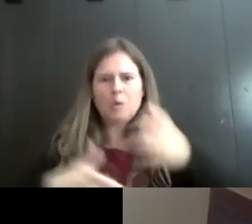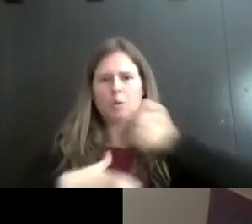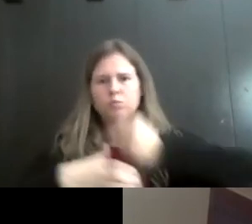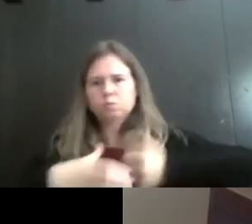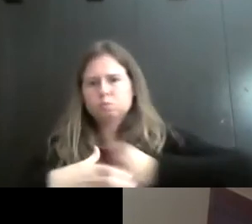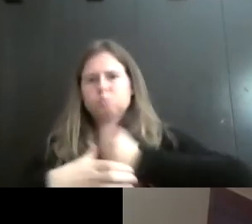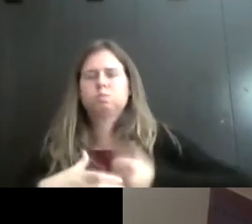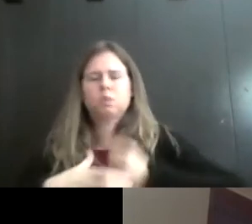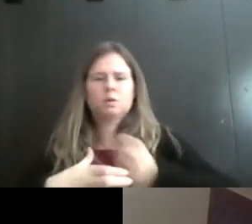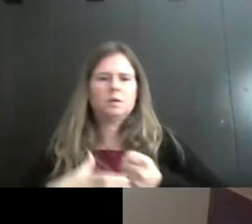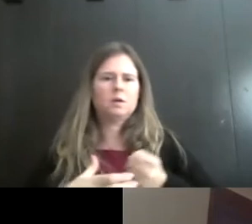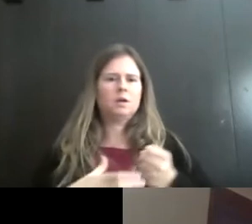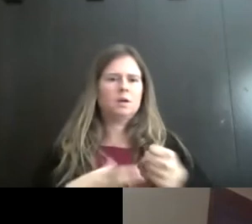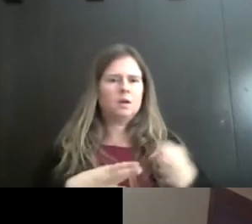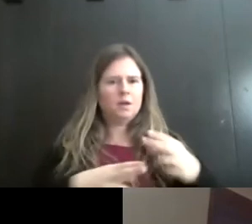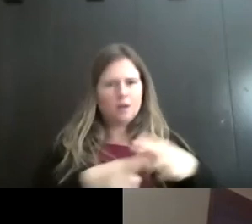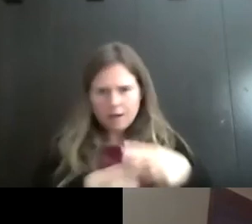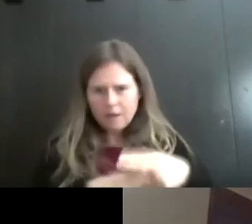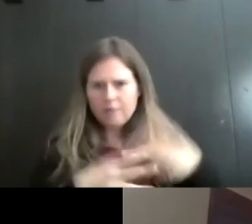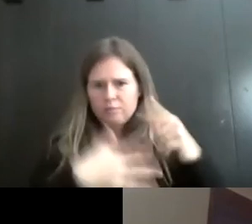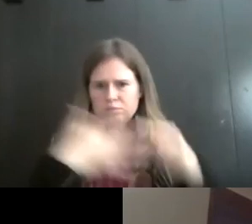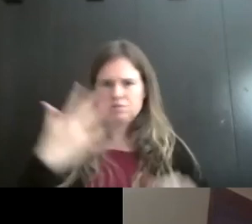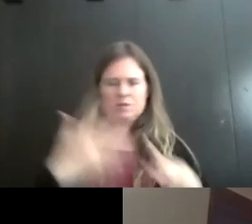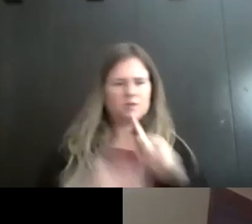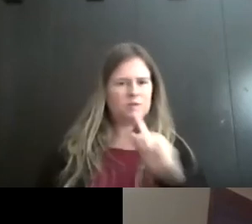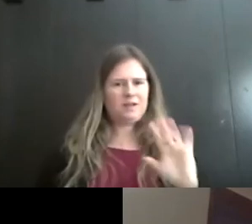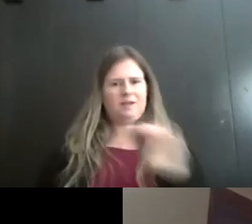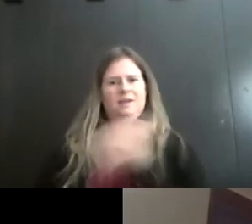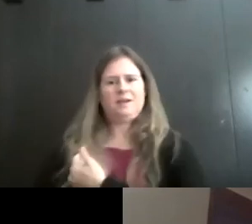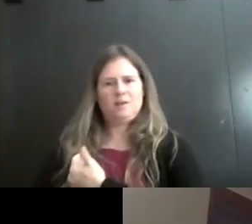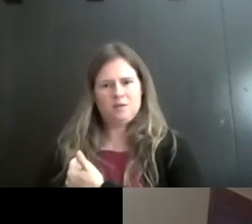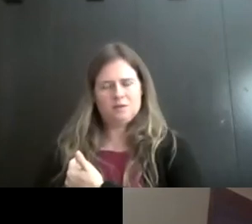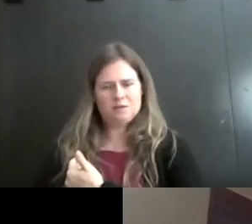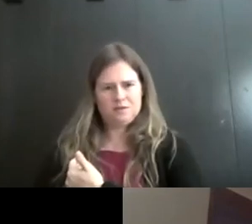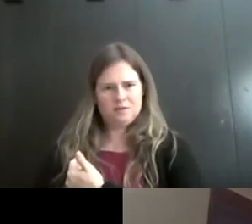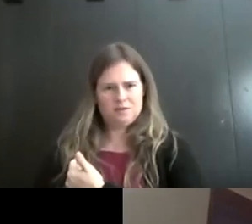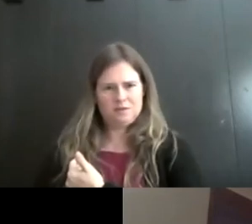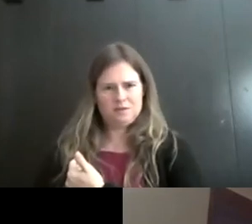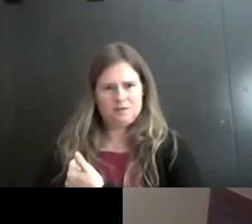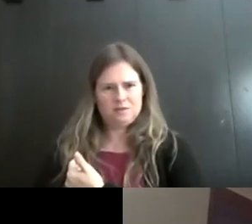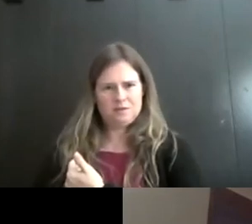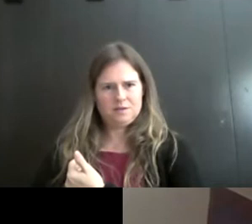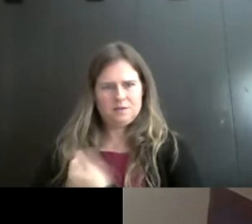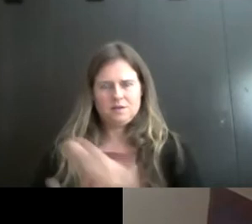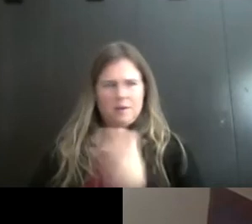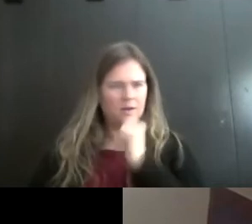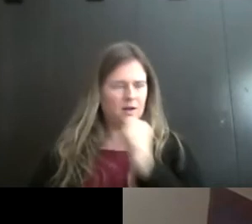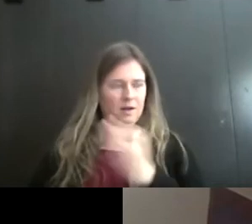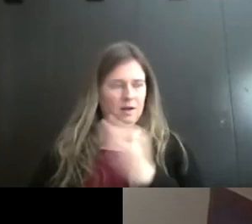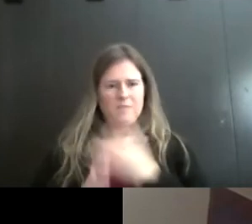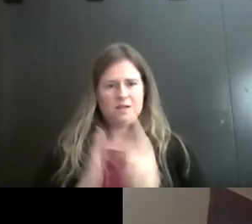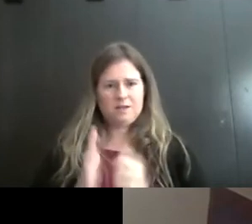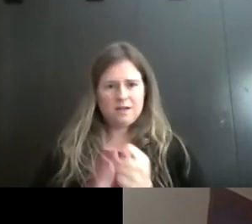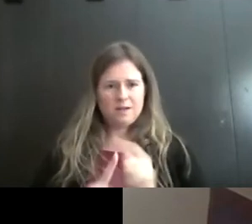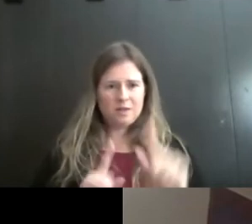spear points, those are ours. And at some point, it may not be in my lifetime, at some point you're